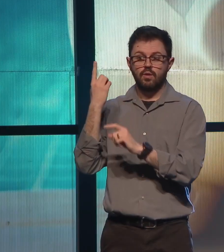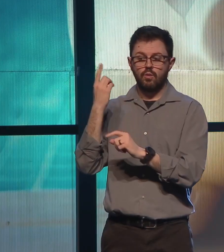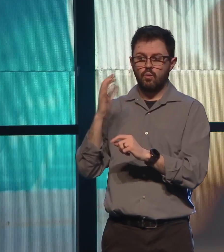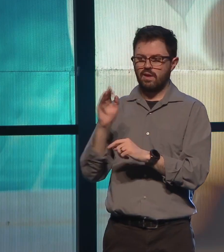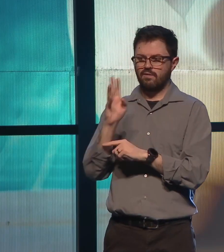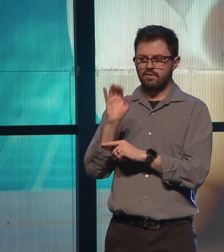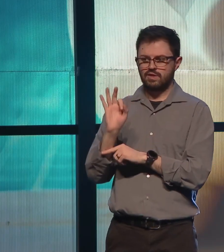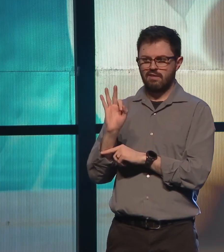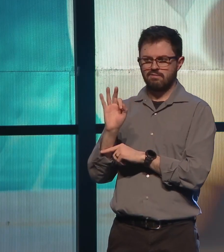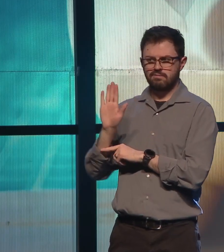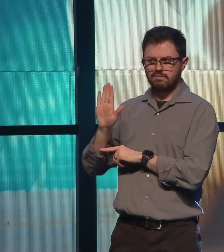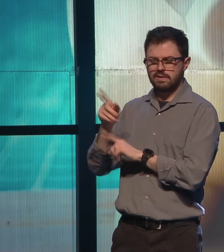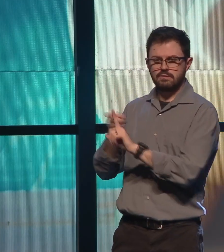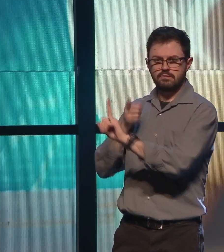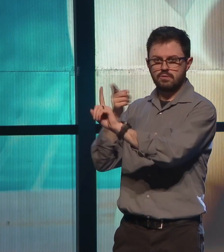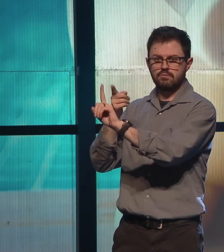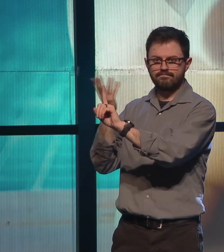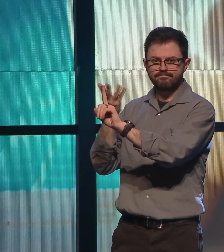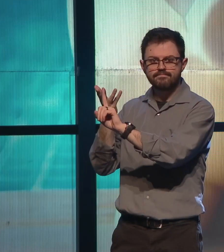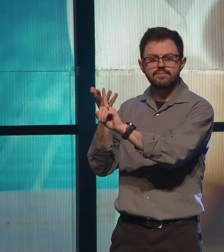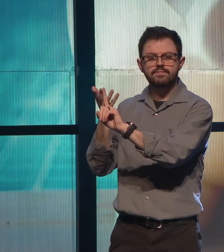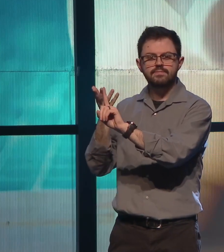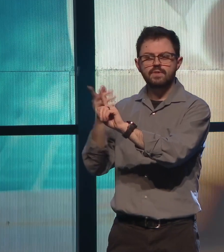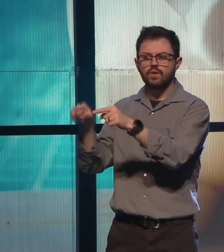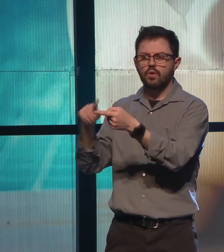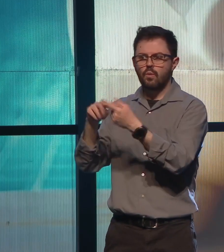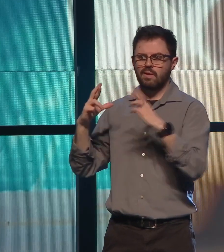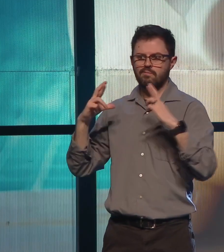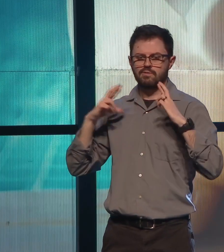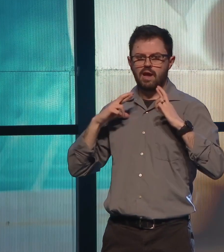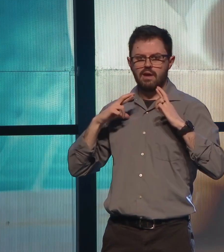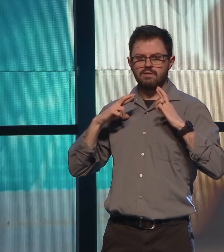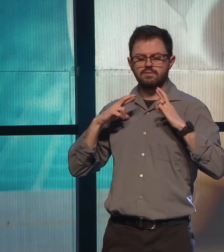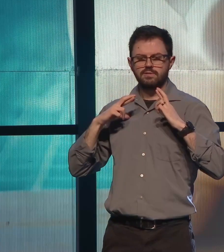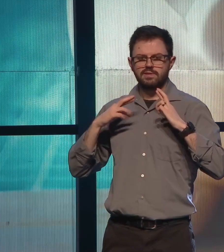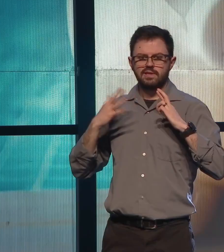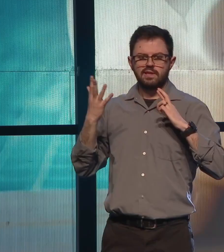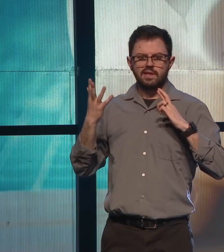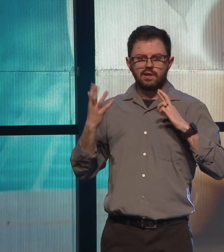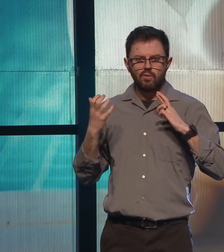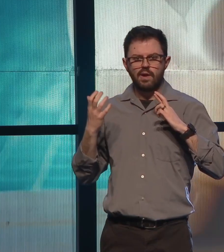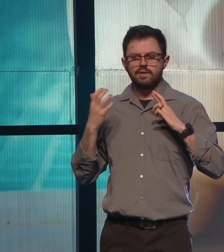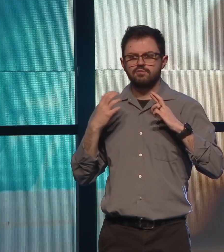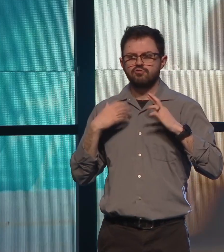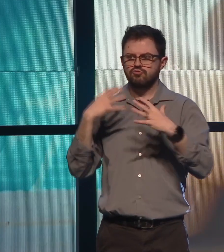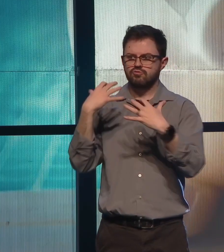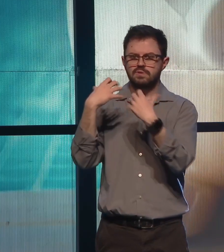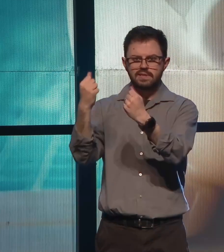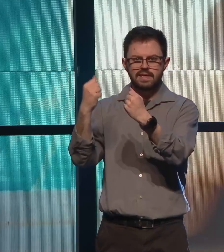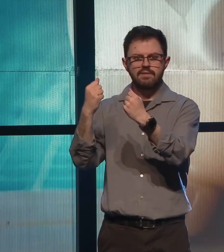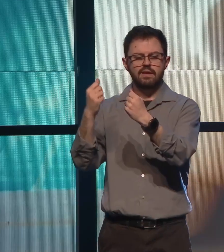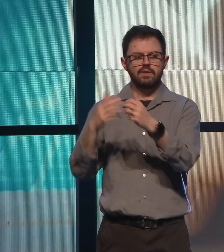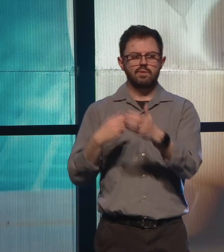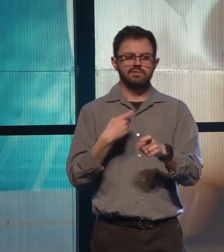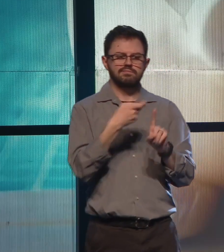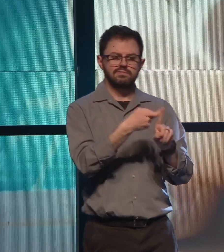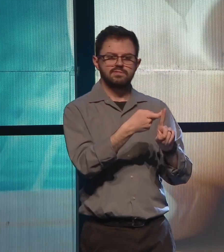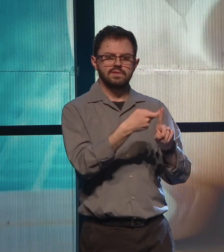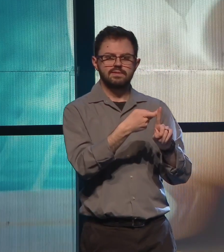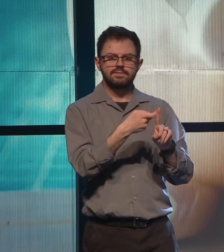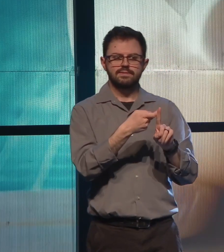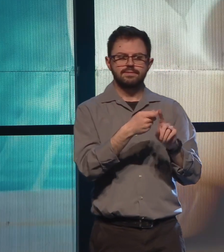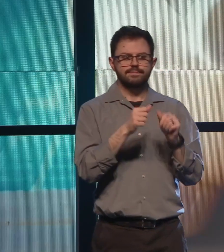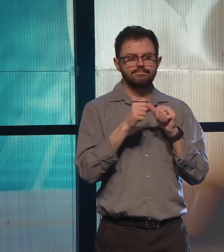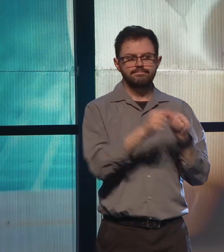retiring was he wanted to leave the Gospel Center really with an endowment. He wanted to get rid of their